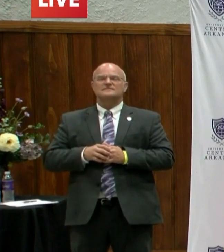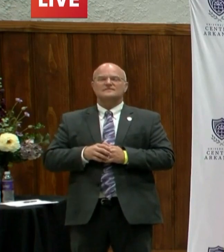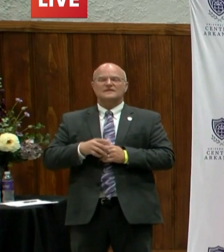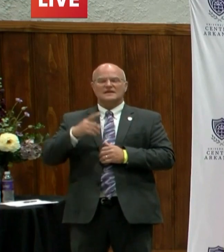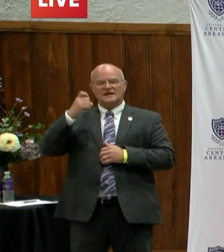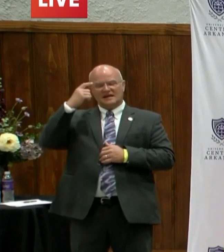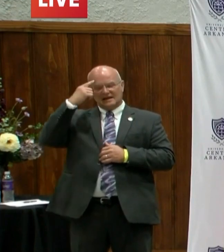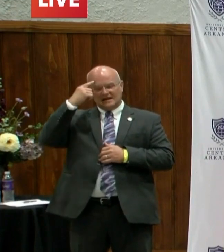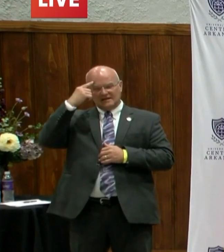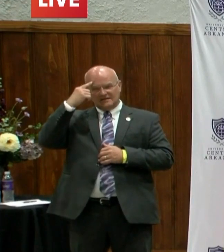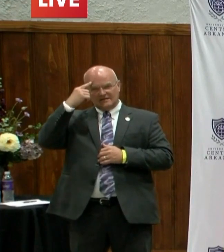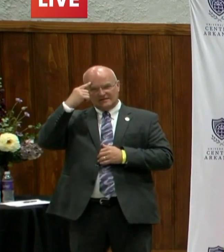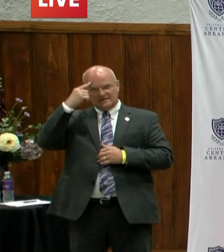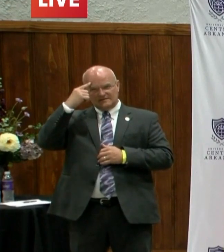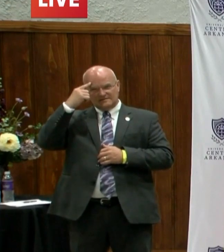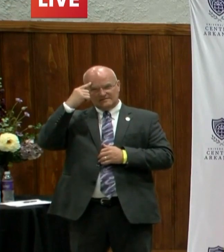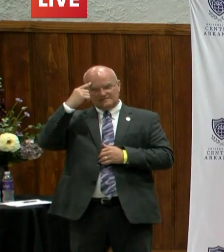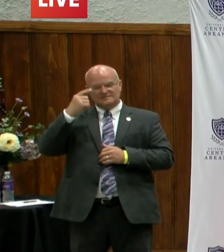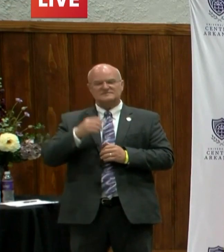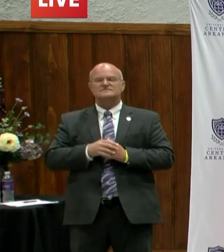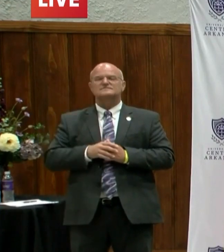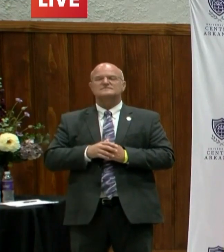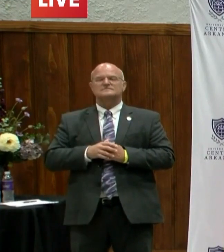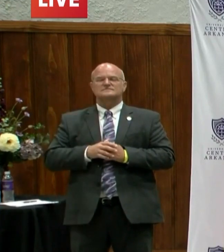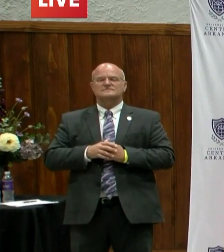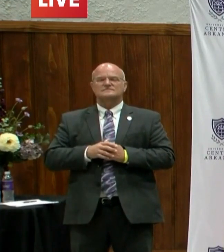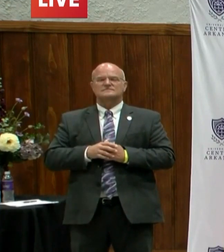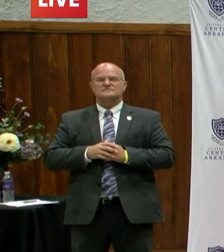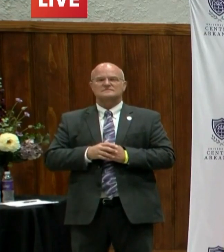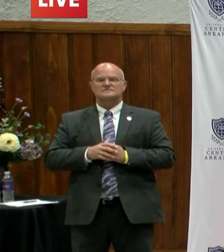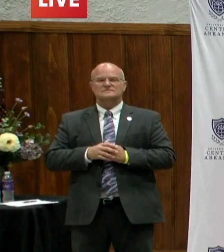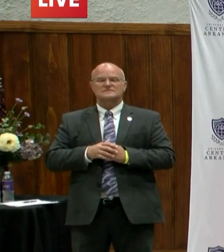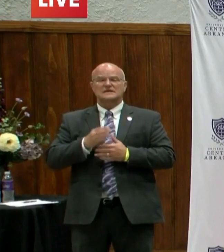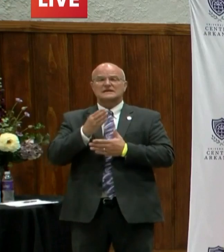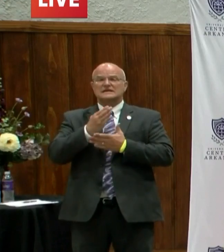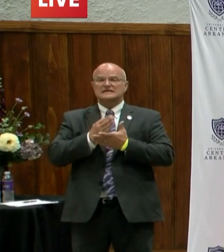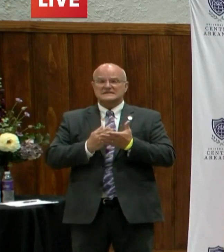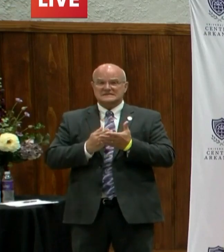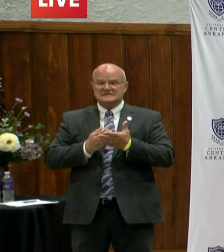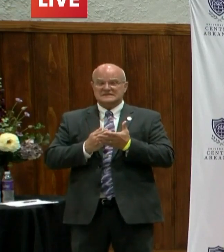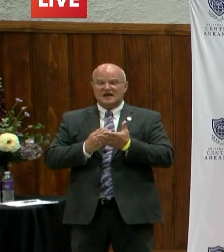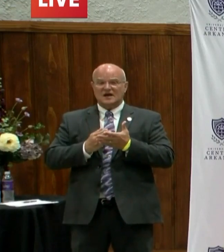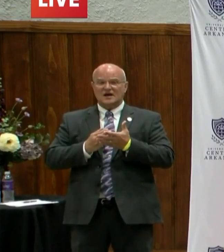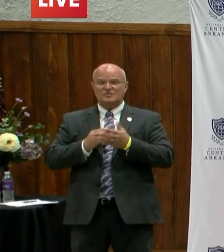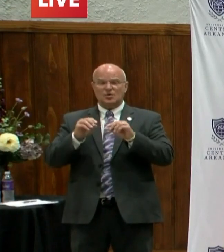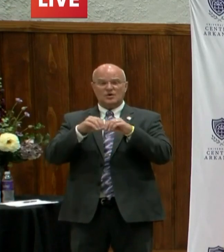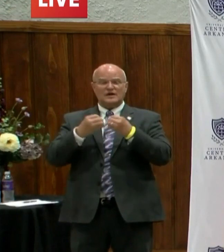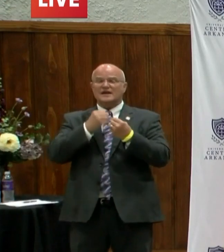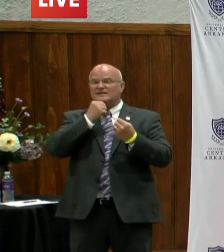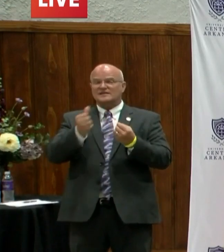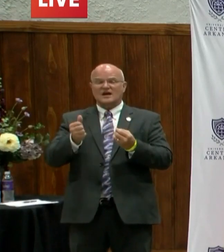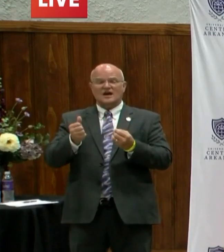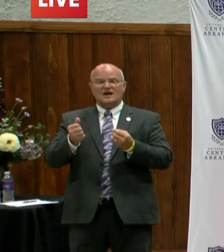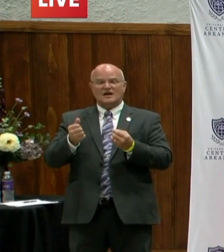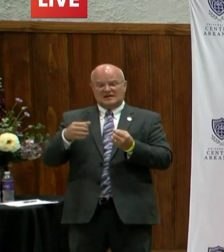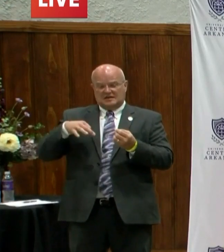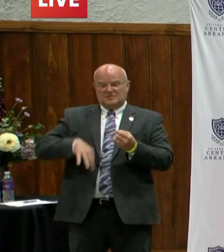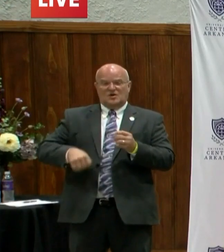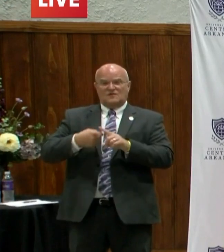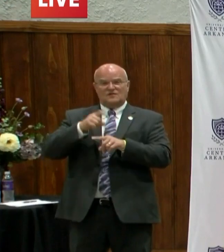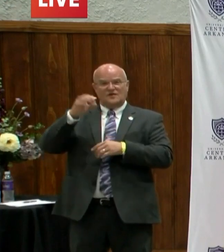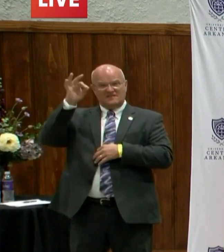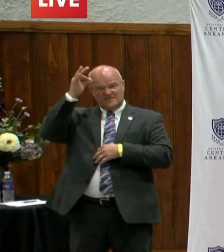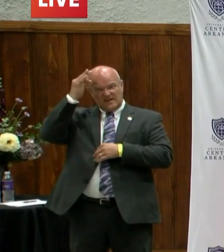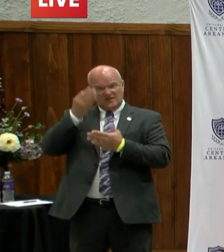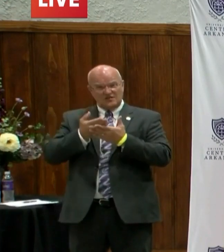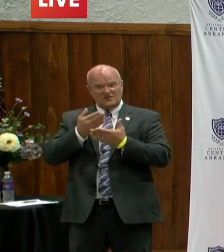Governor. Quasi-governmental organizations like Simmons Bank Arena are not eligible for any federal funds, and they're starting to they're hurting right